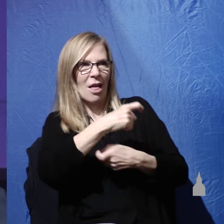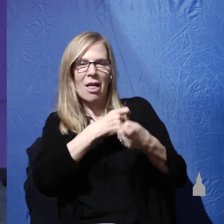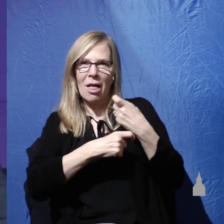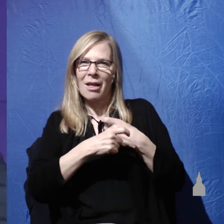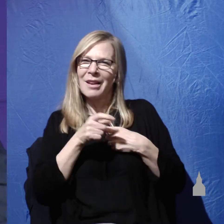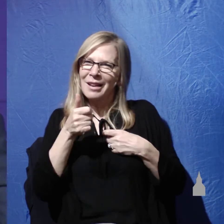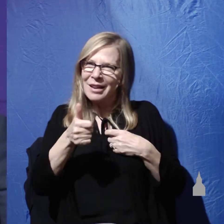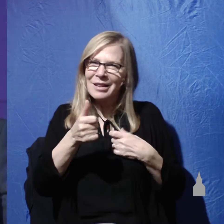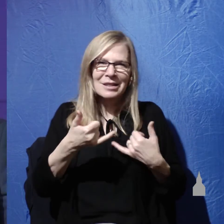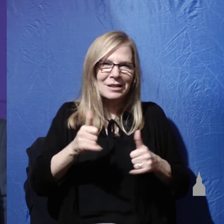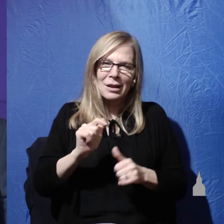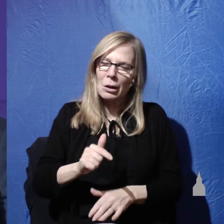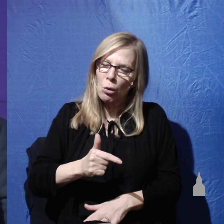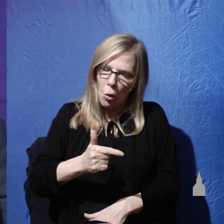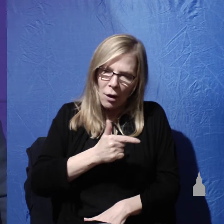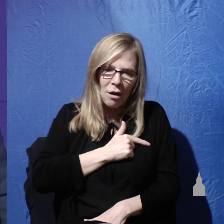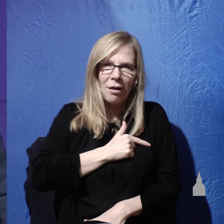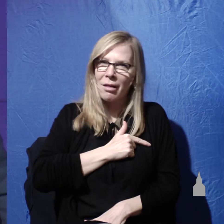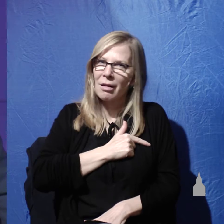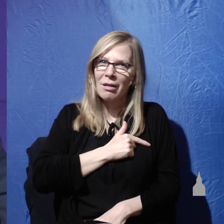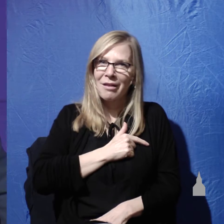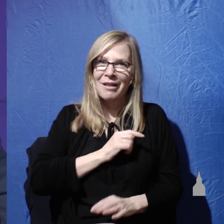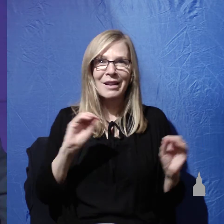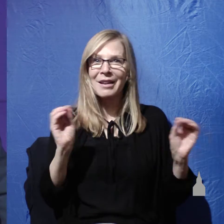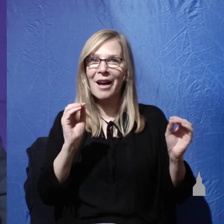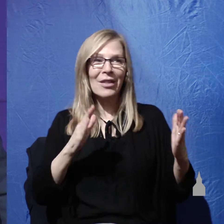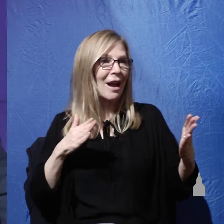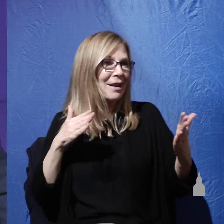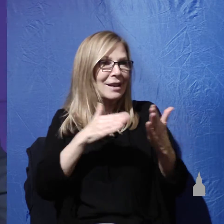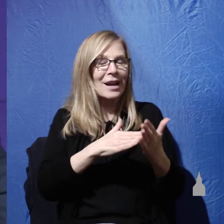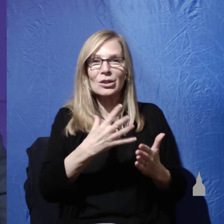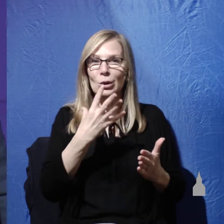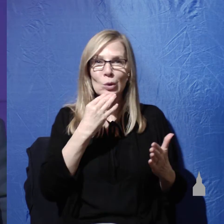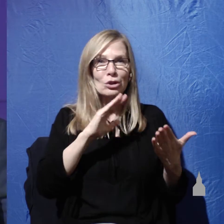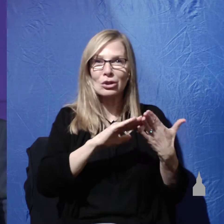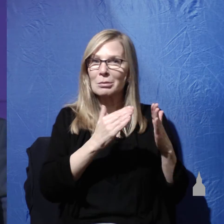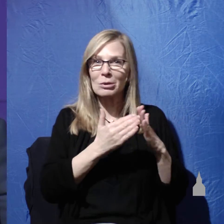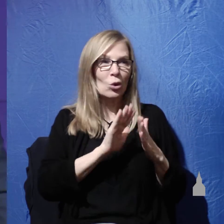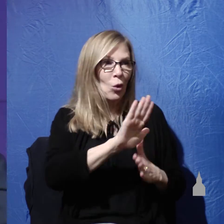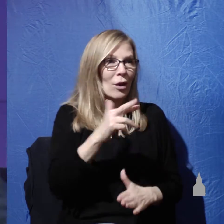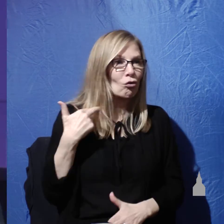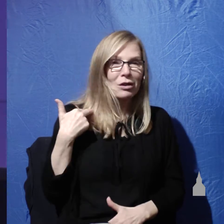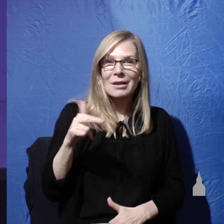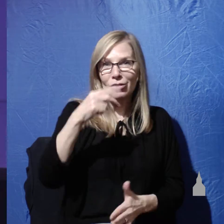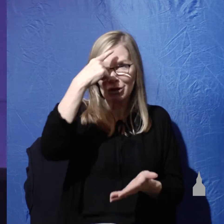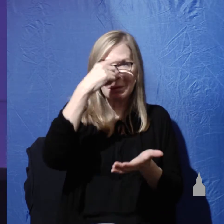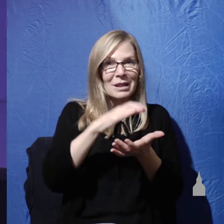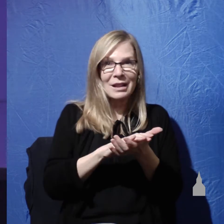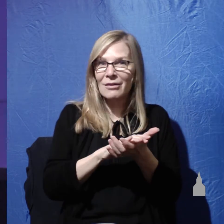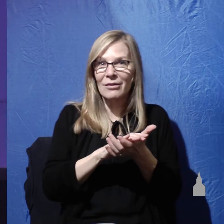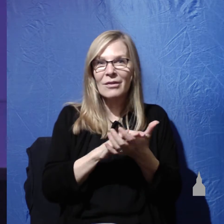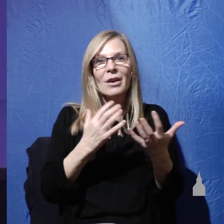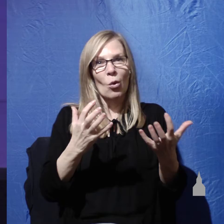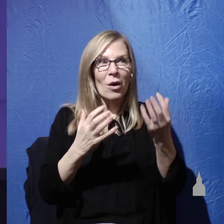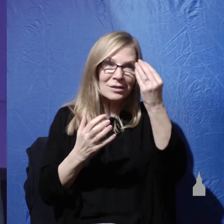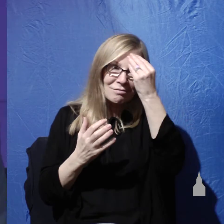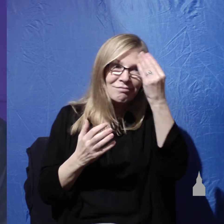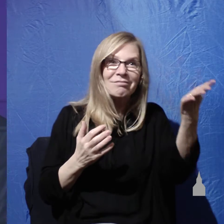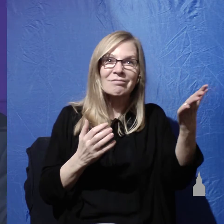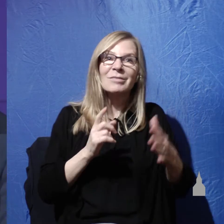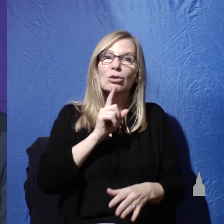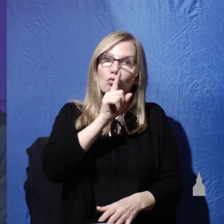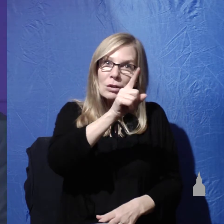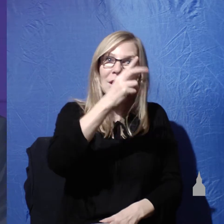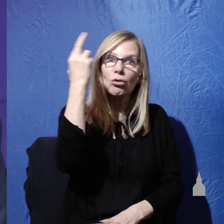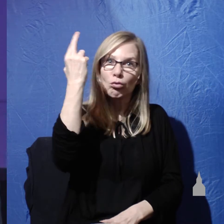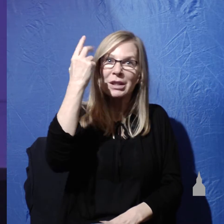who's antagonistic towards the Jewish community or their religious beliefs. In fact, he wants them to know that the real